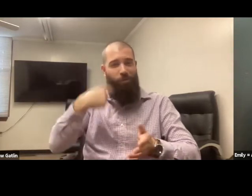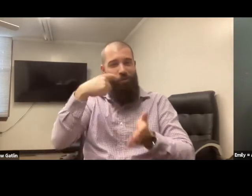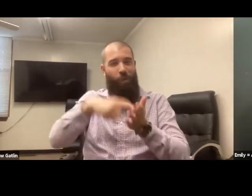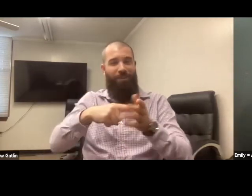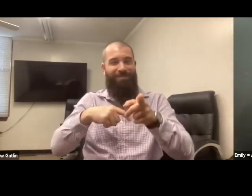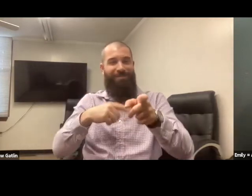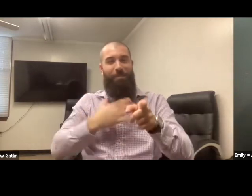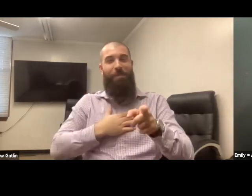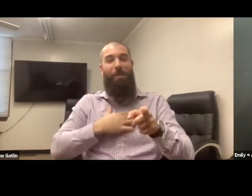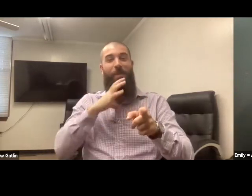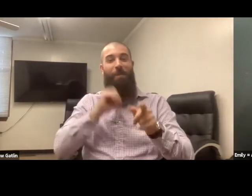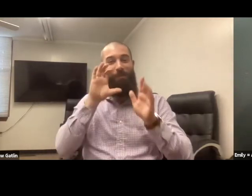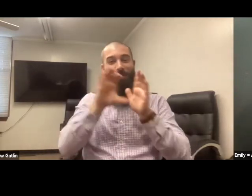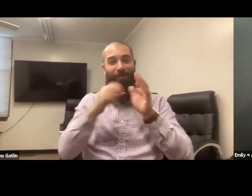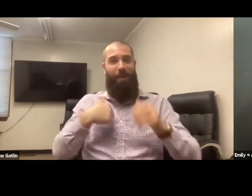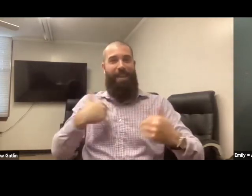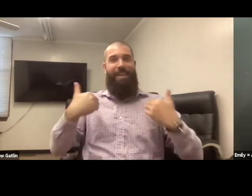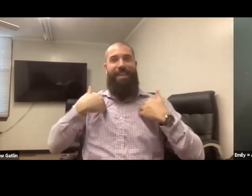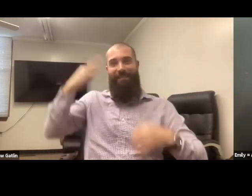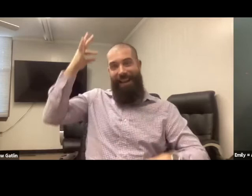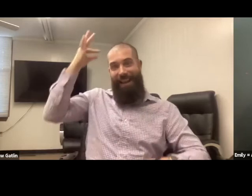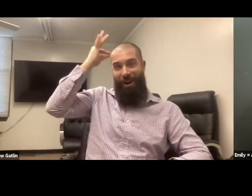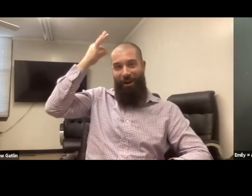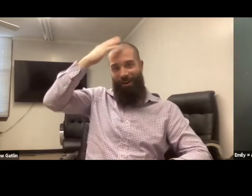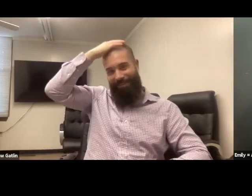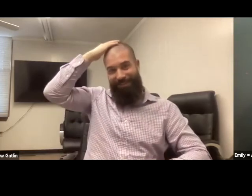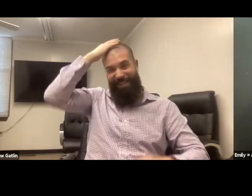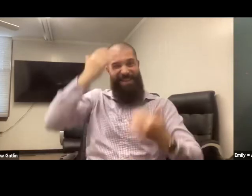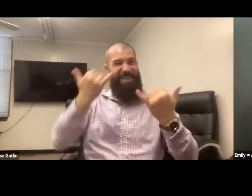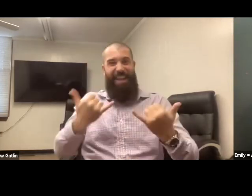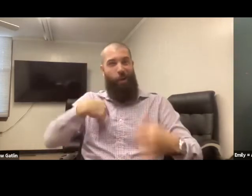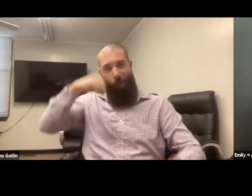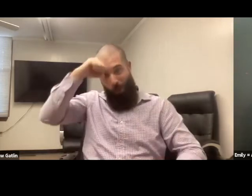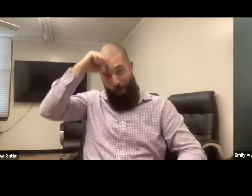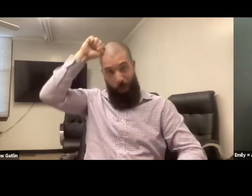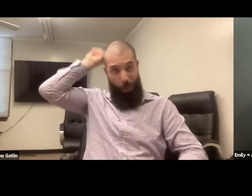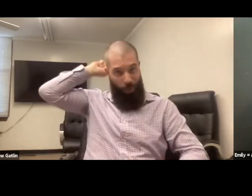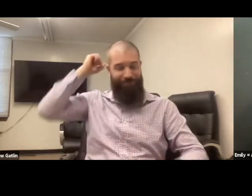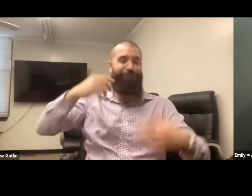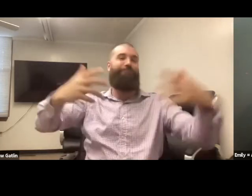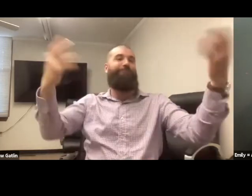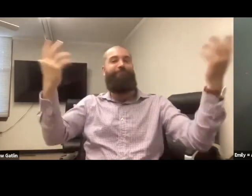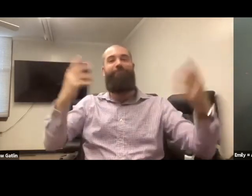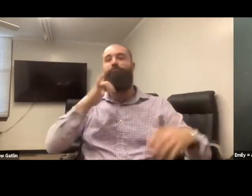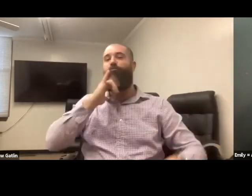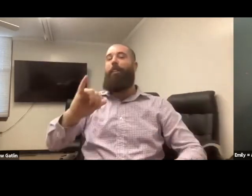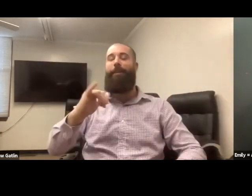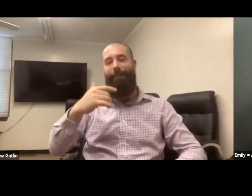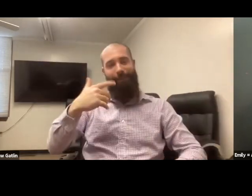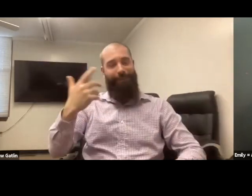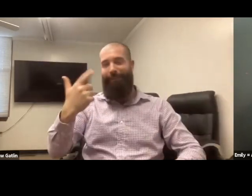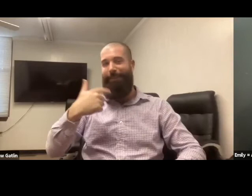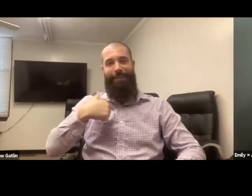Oh, I forgot to mention also that my old picture, I have hair. I've shaved it all off now.